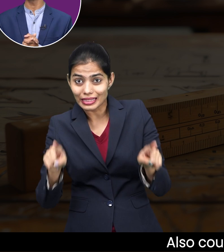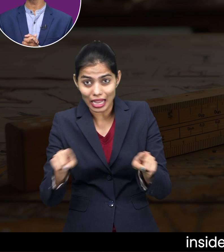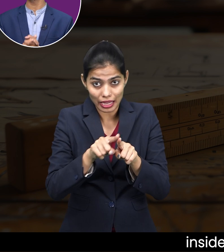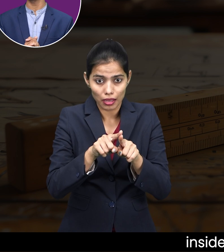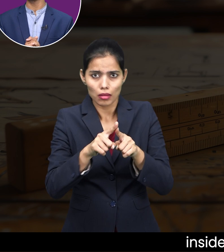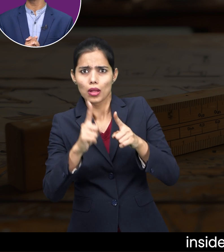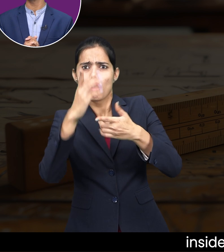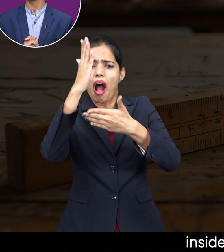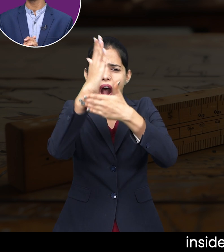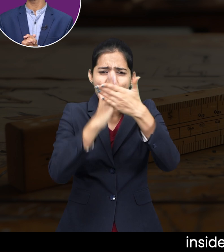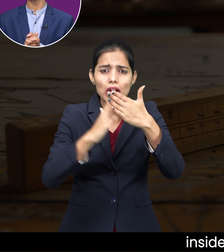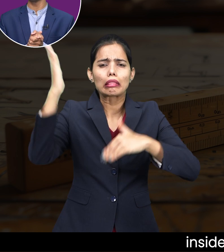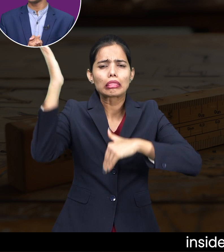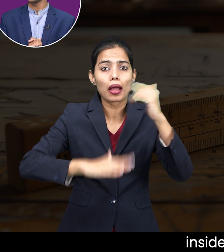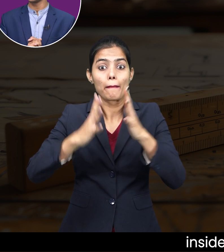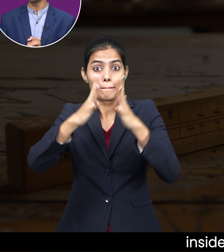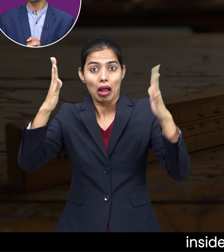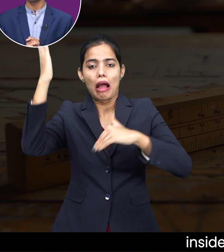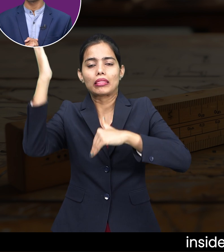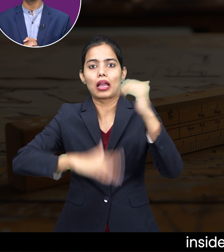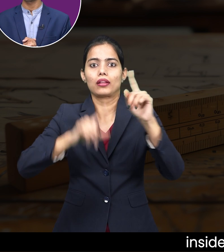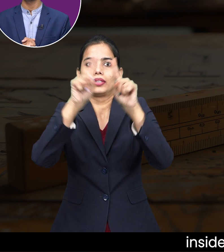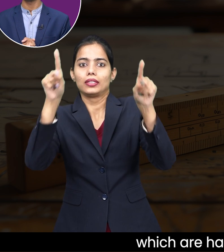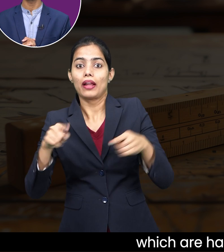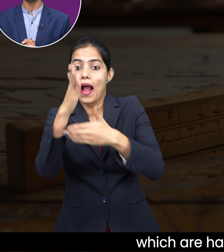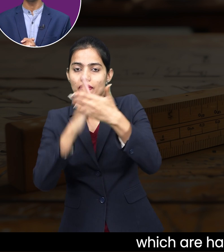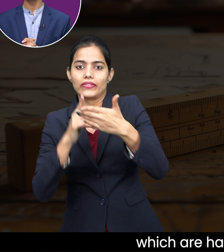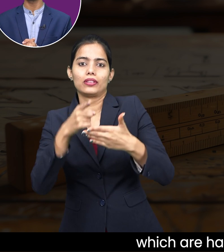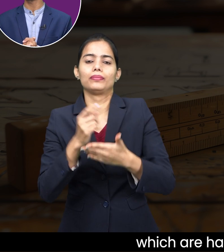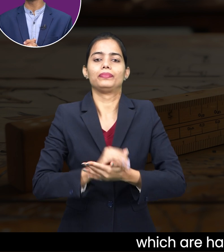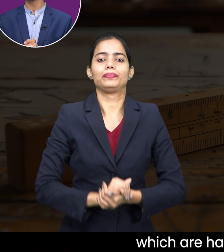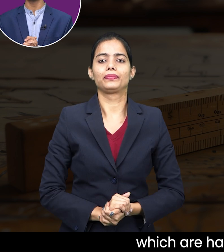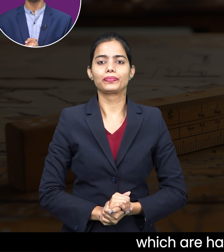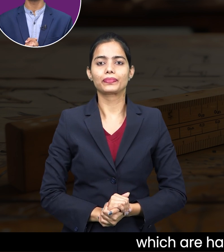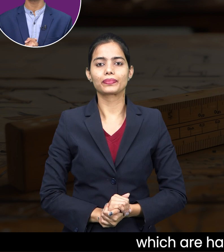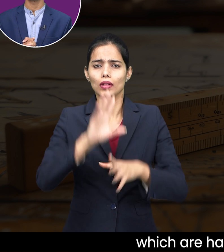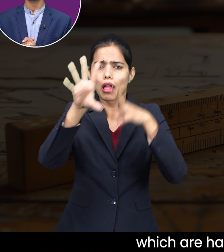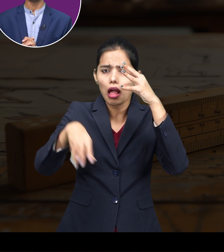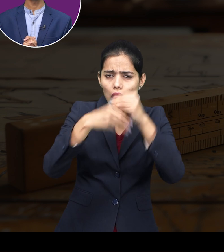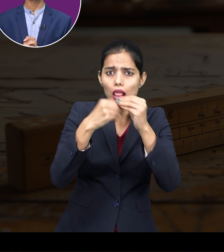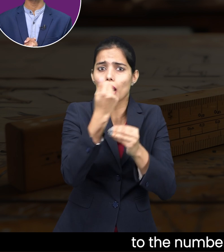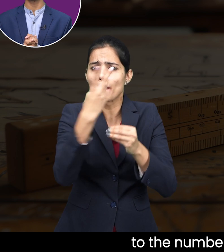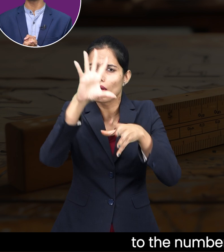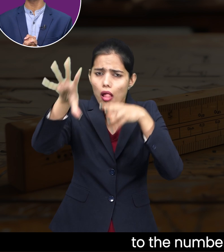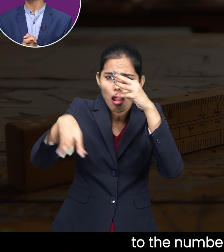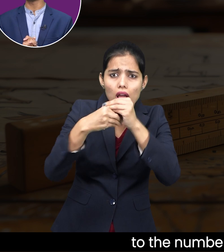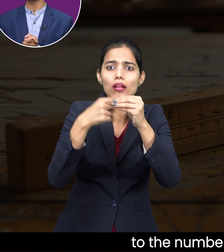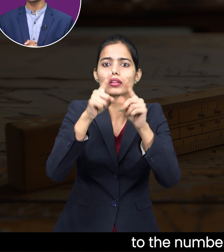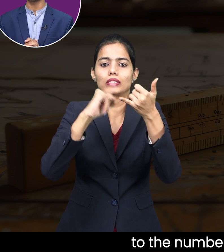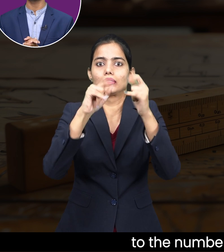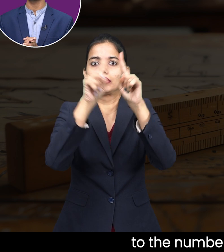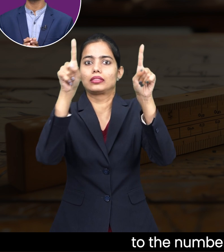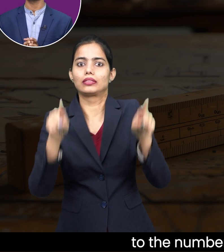Also, count those squares inside the boundary which are half or greater than half. Add this to the number of